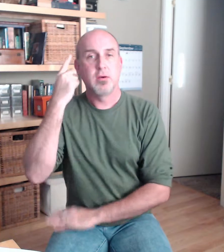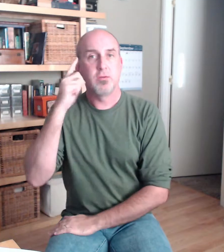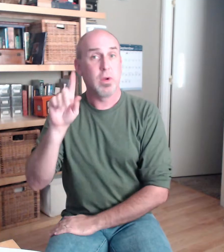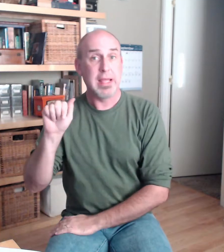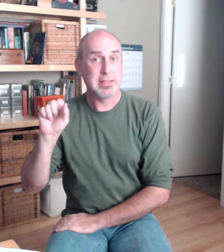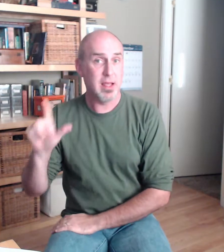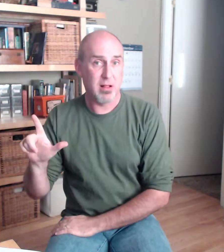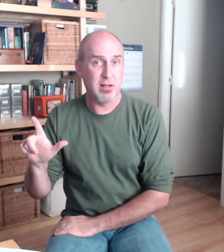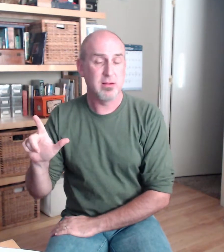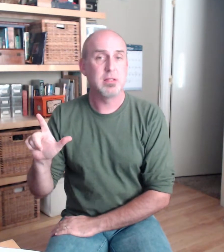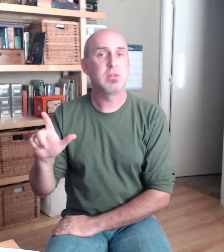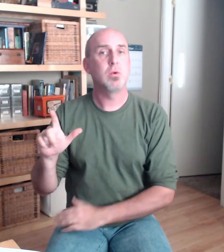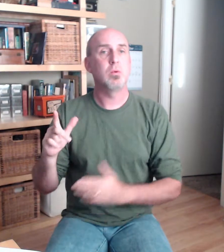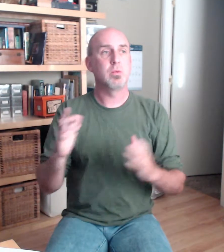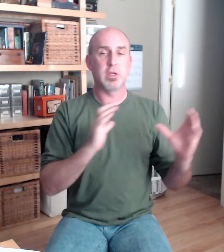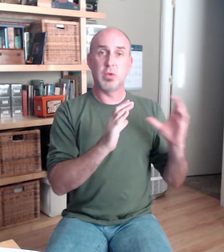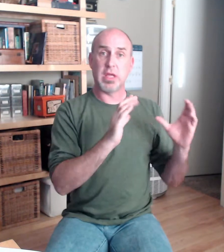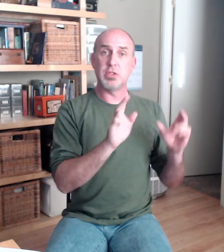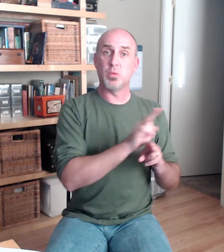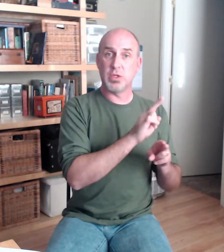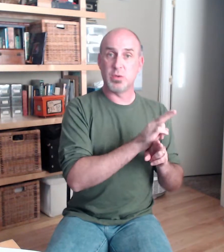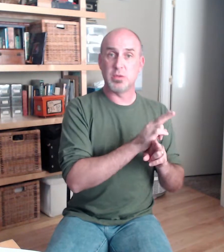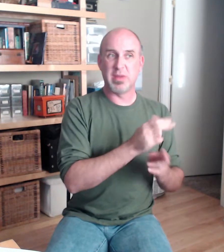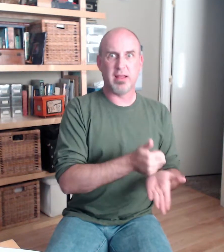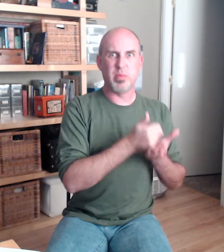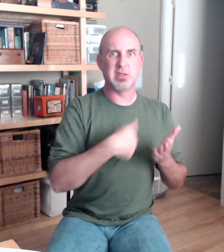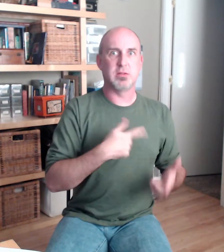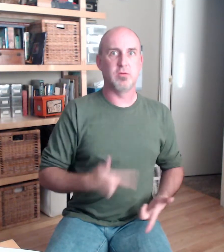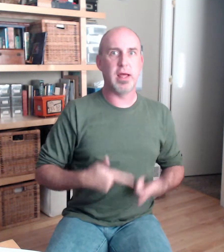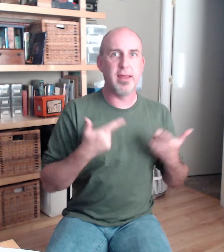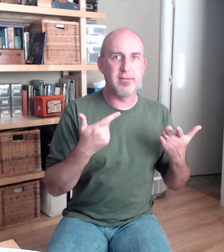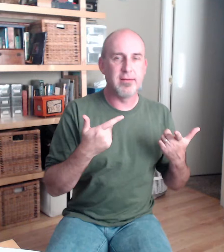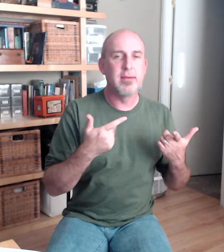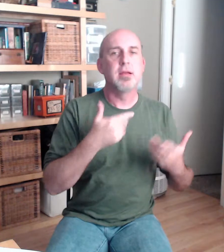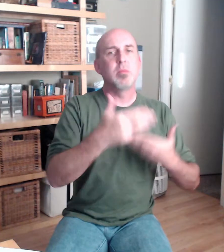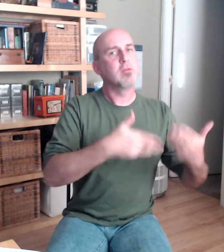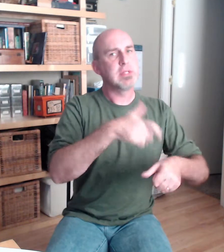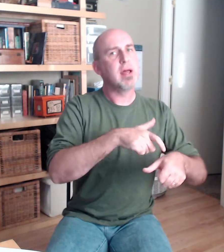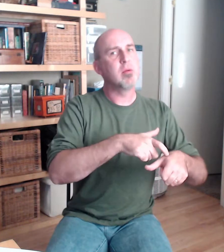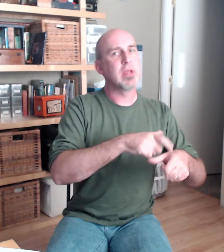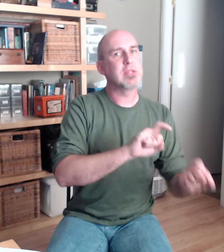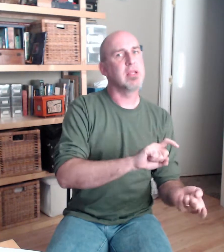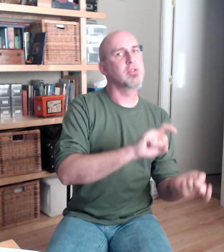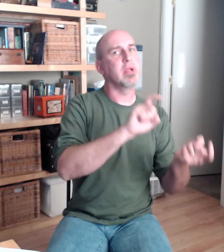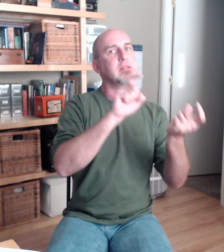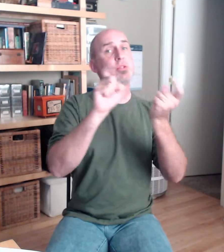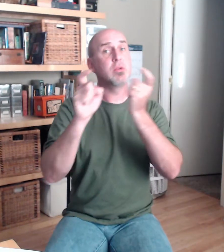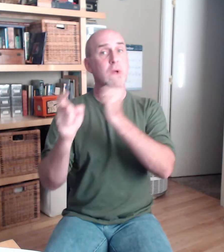for ASL, and so the communication we use might help us to survive, but over time we have to kind of transition away